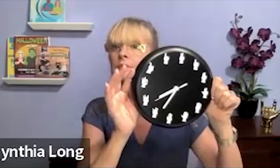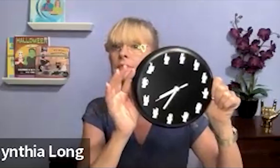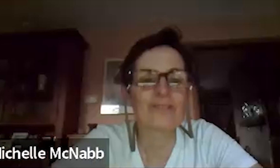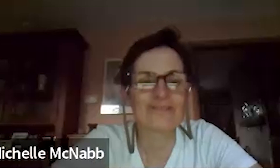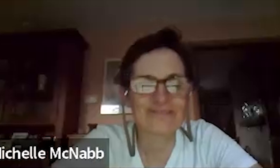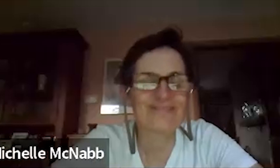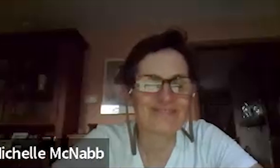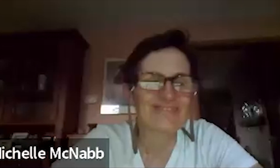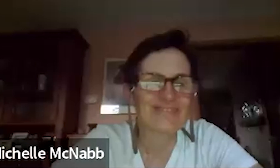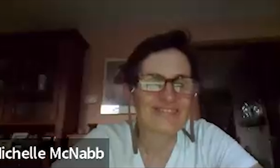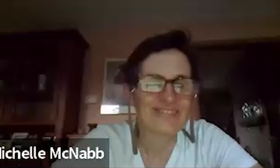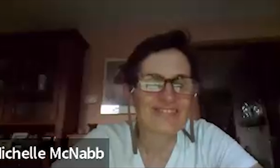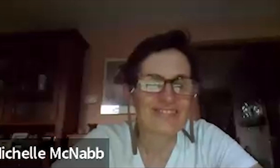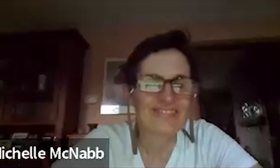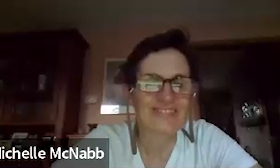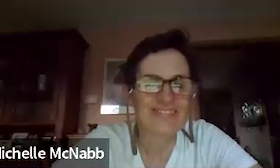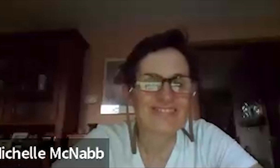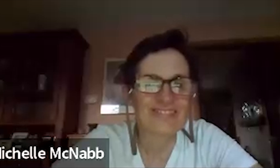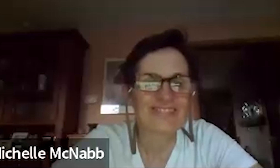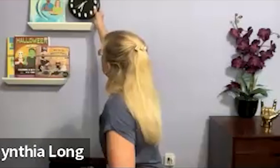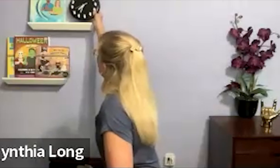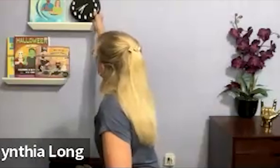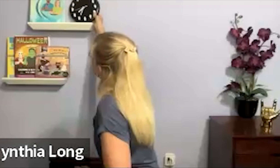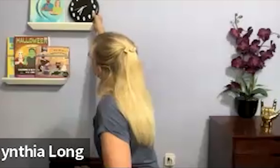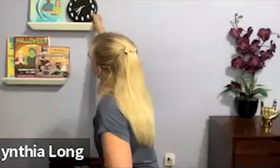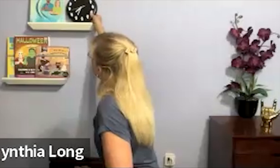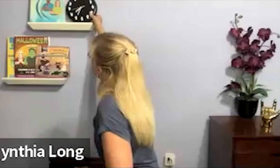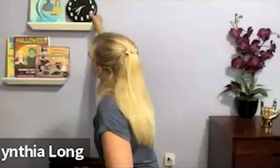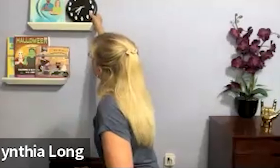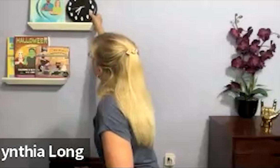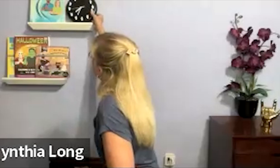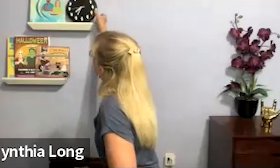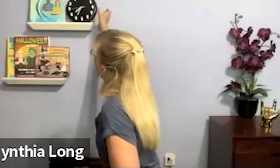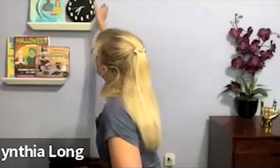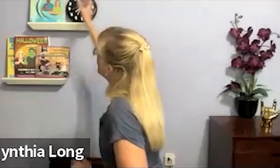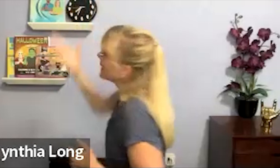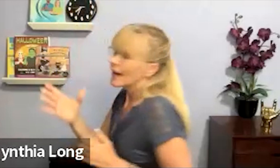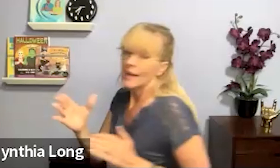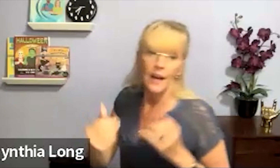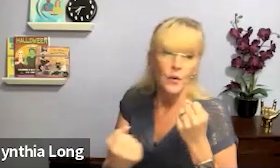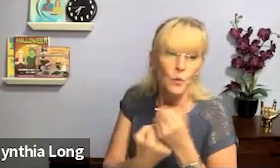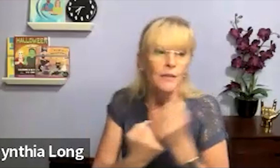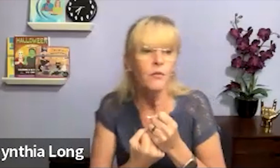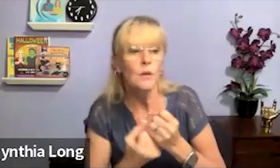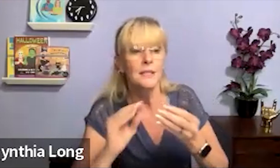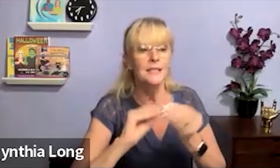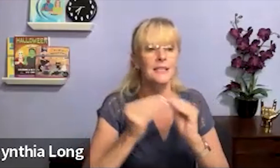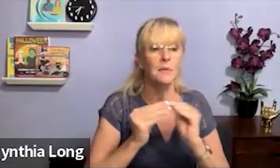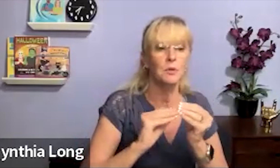Oh. Okay. And so that reinforces, that kind of reinforces numbers